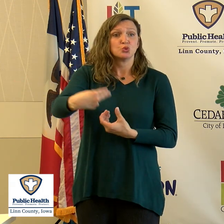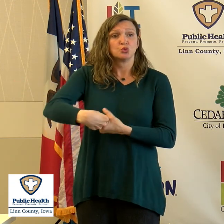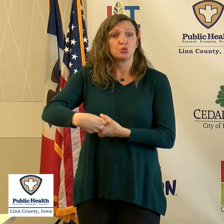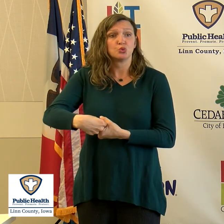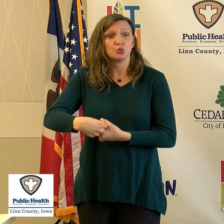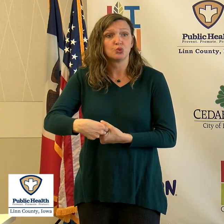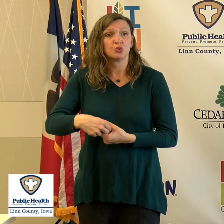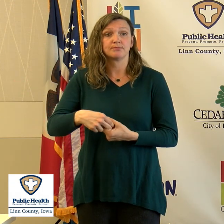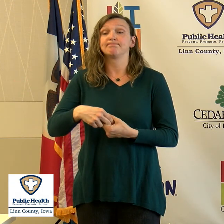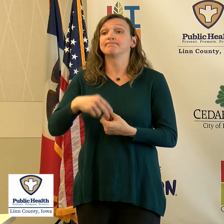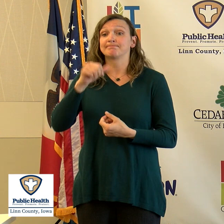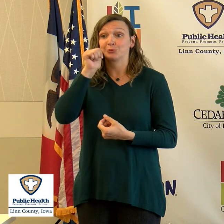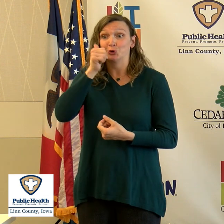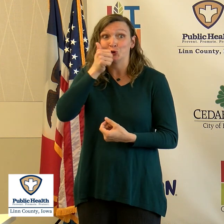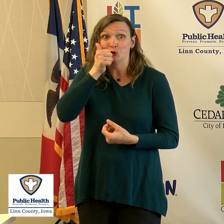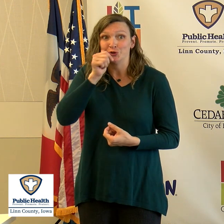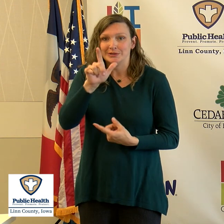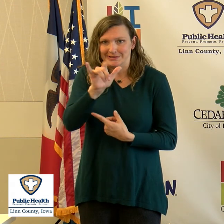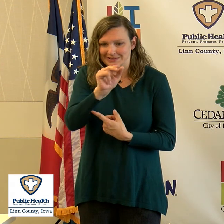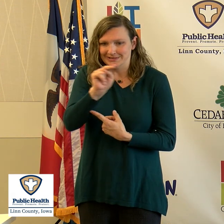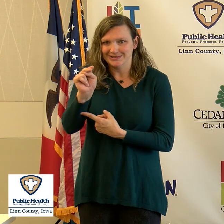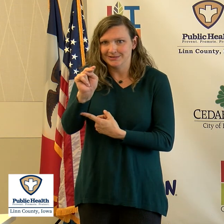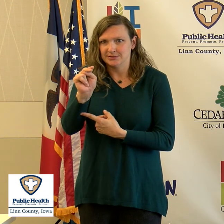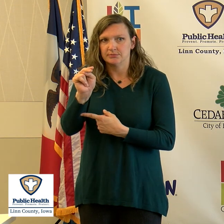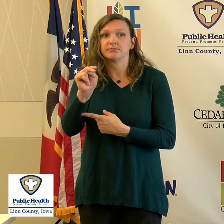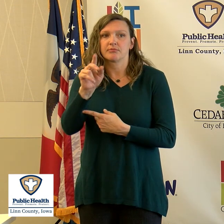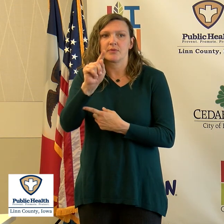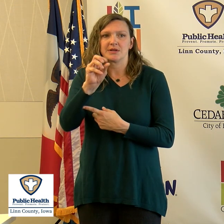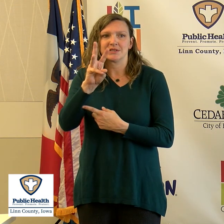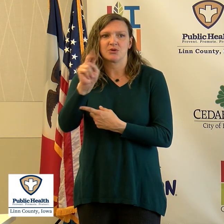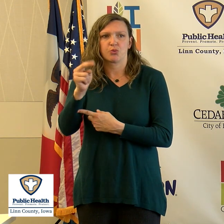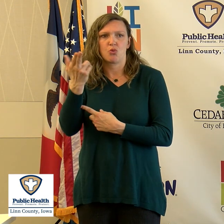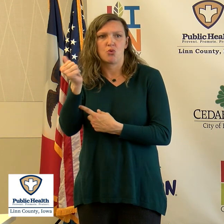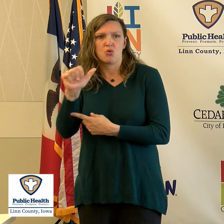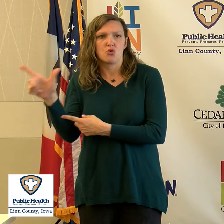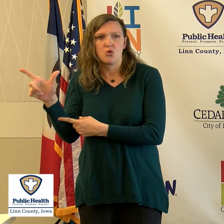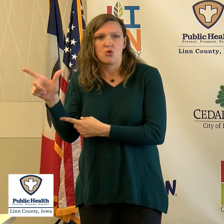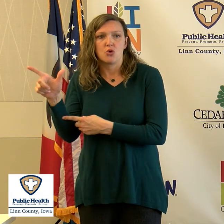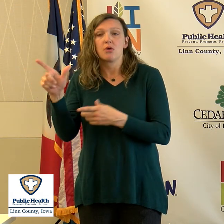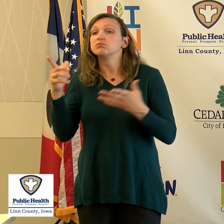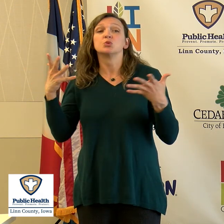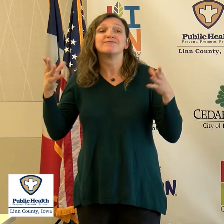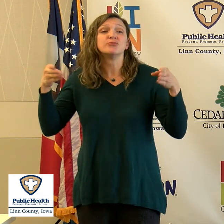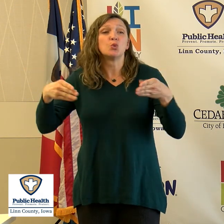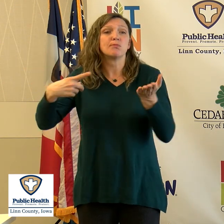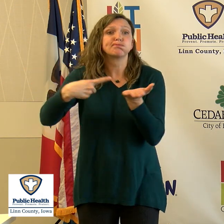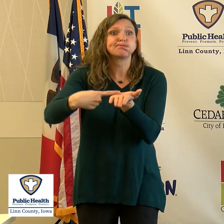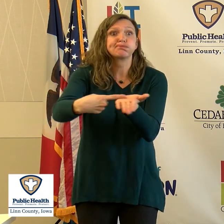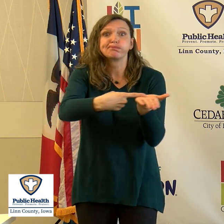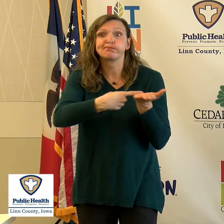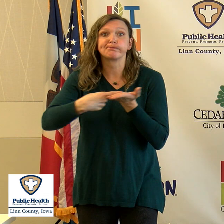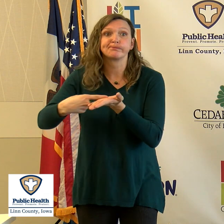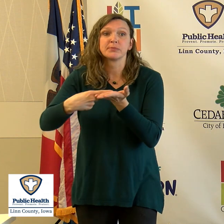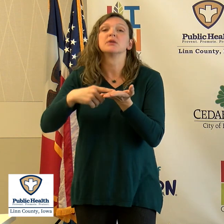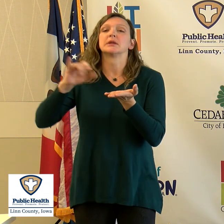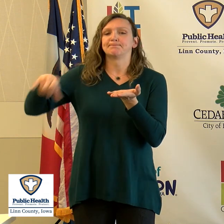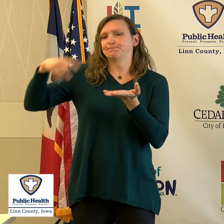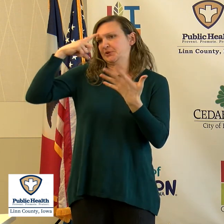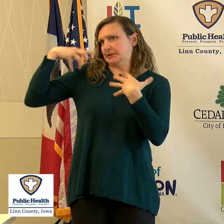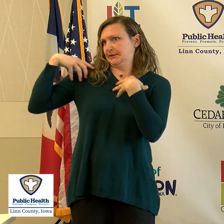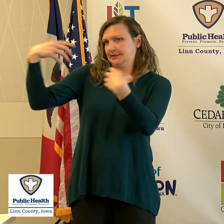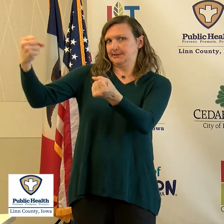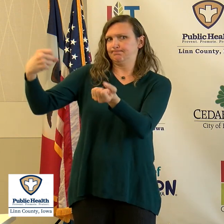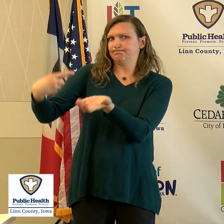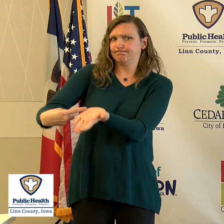Friday, April 17th at noon, focusing on mental health during the COVID-19 pandemic. You can